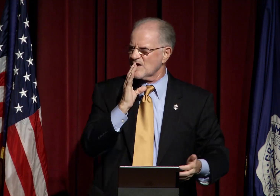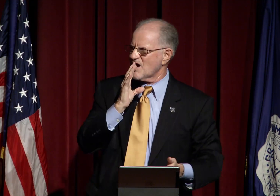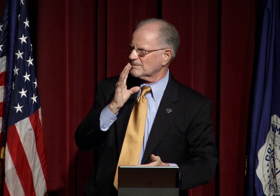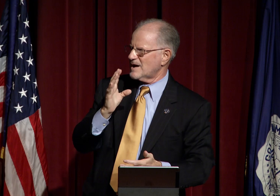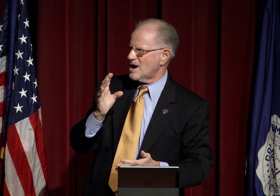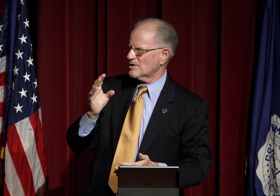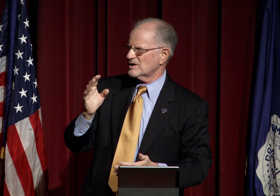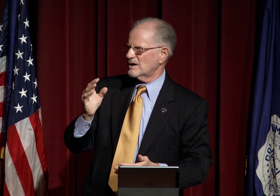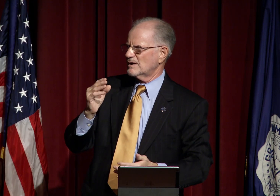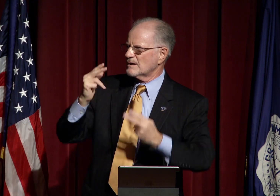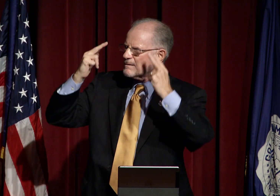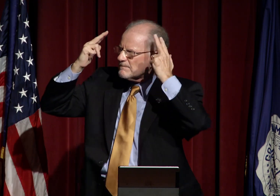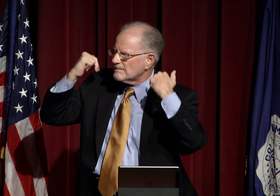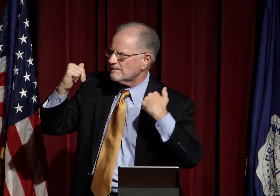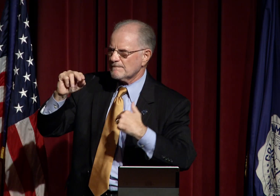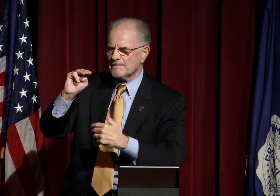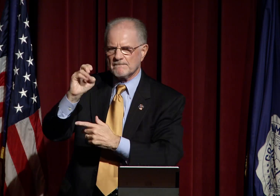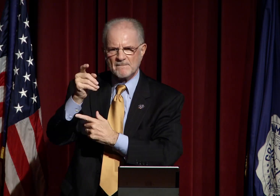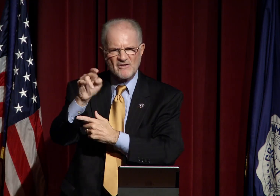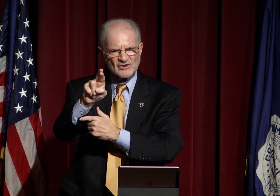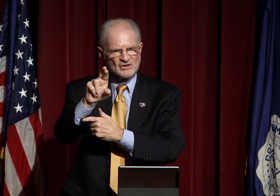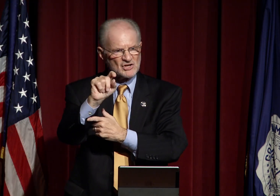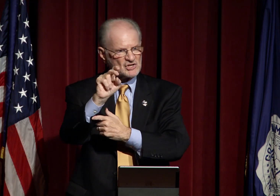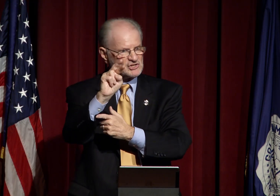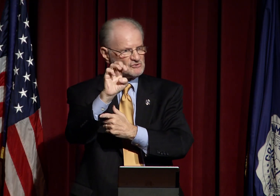Now I'd like to turn our attention to the next topic,